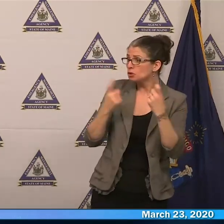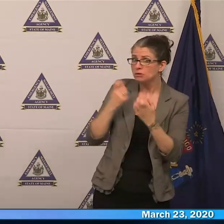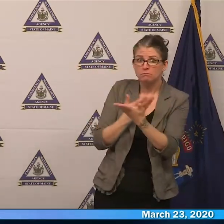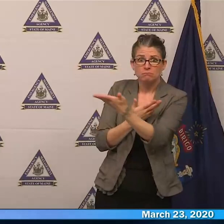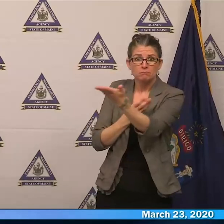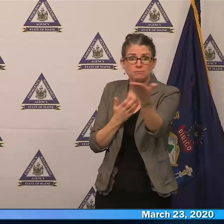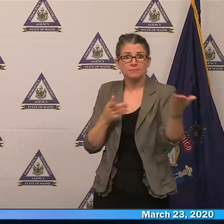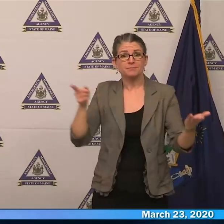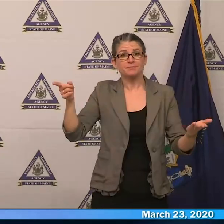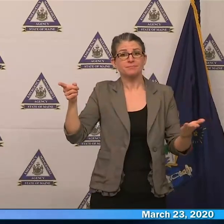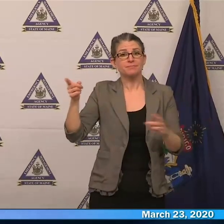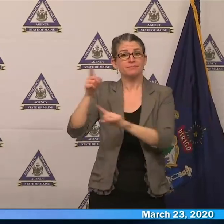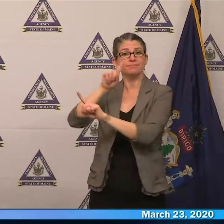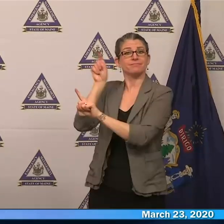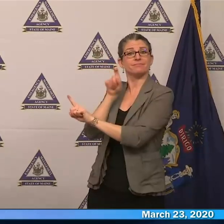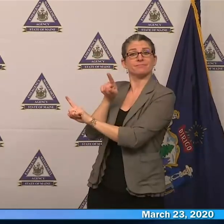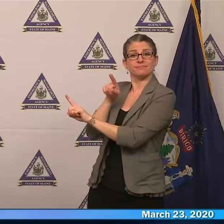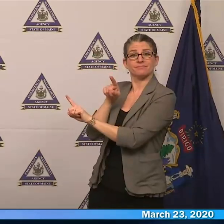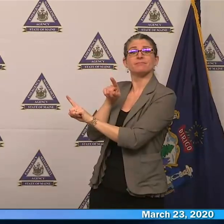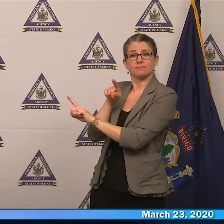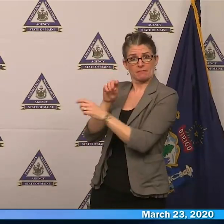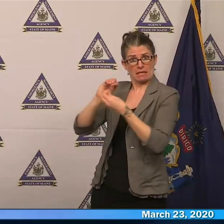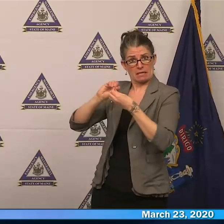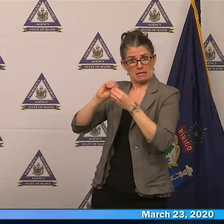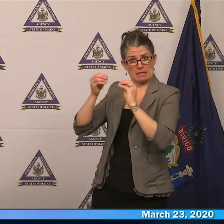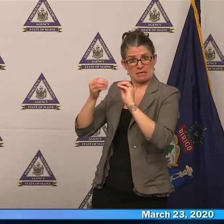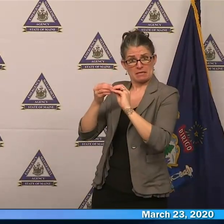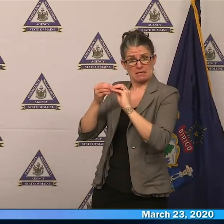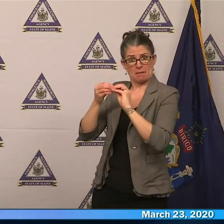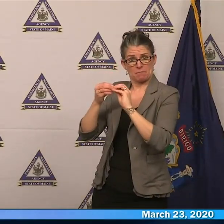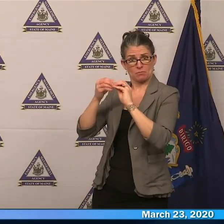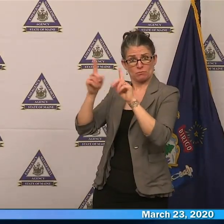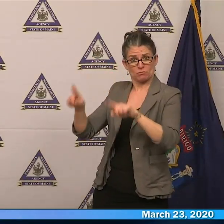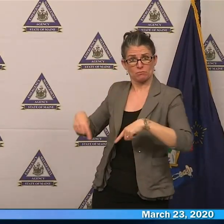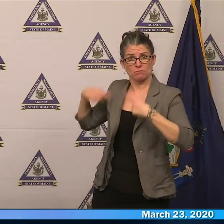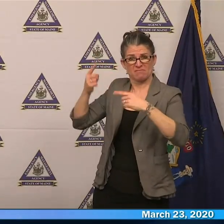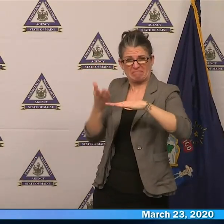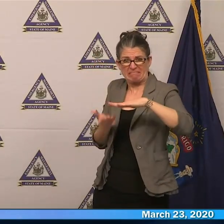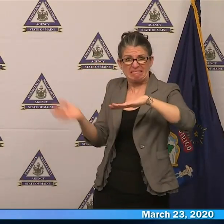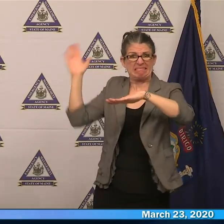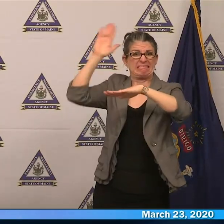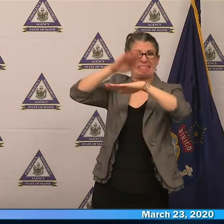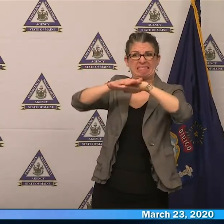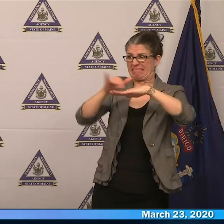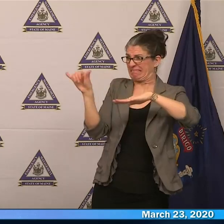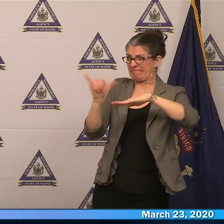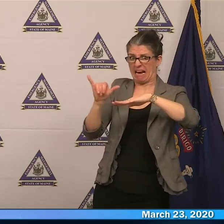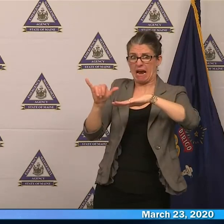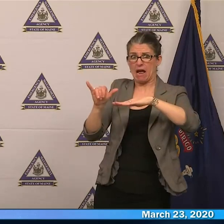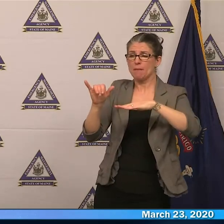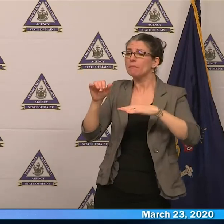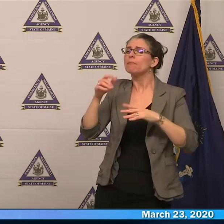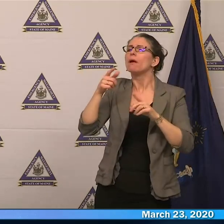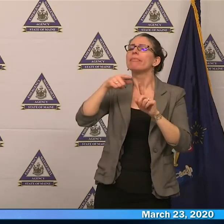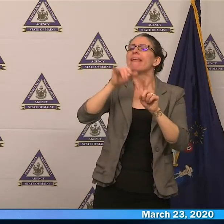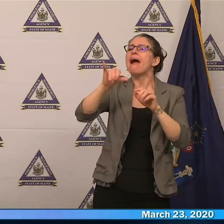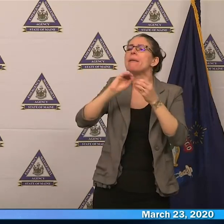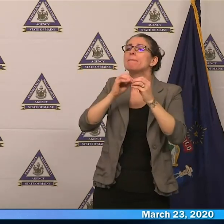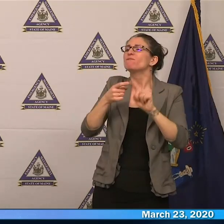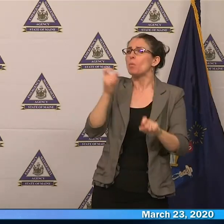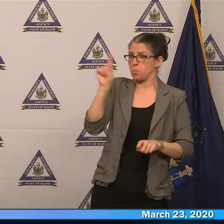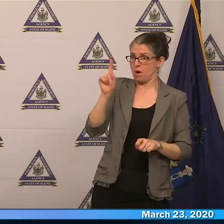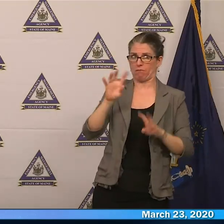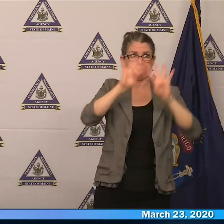rise, is there any evidence of community transmission in any other counties? Our epidemiology team is investigating that